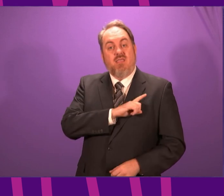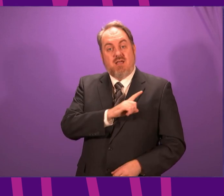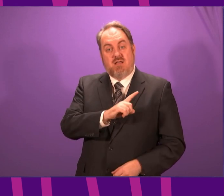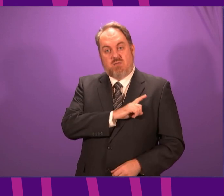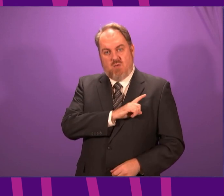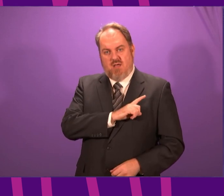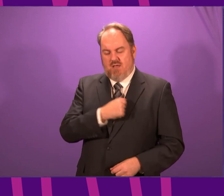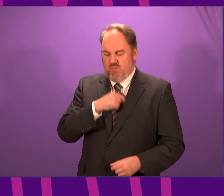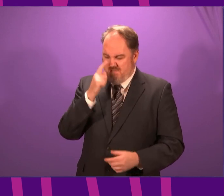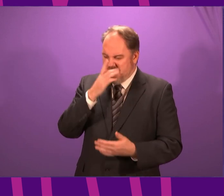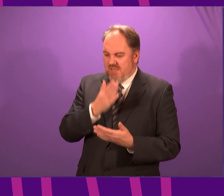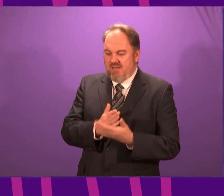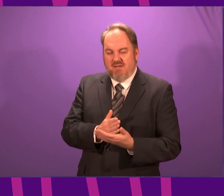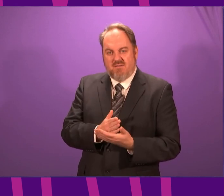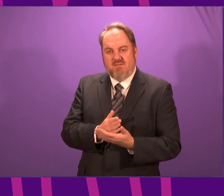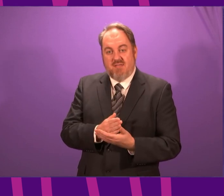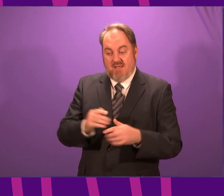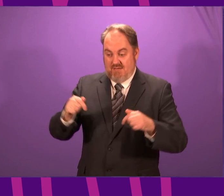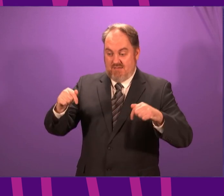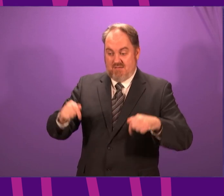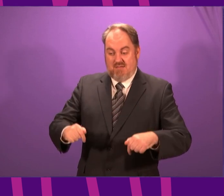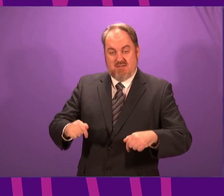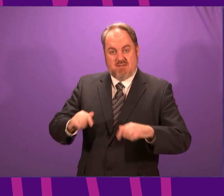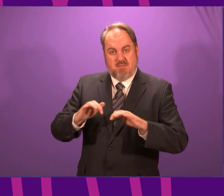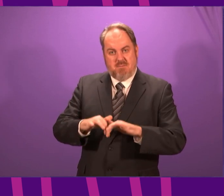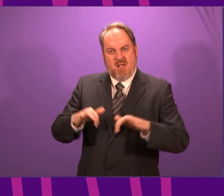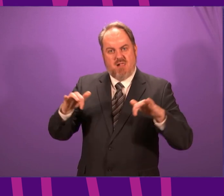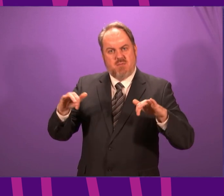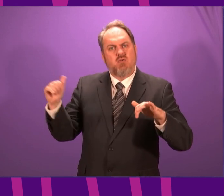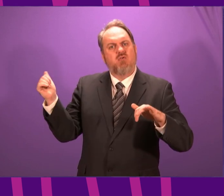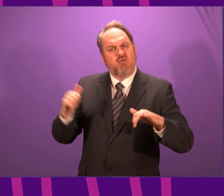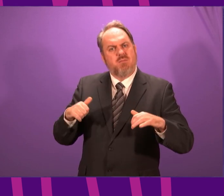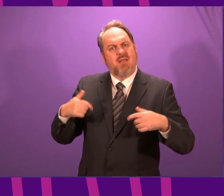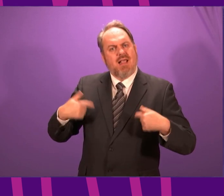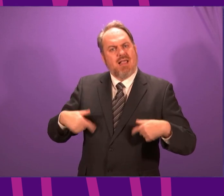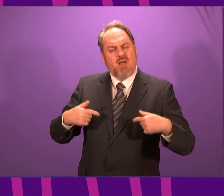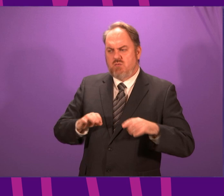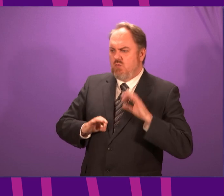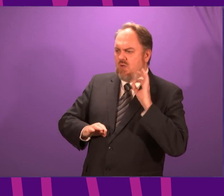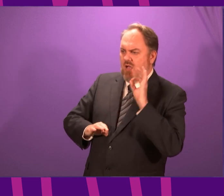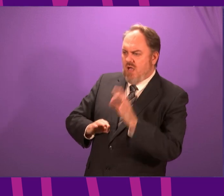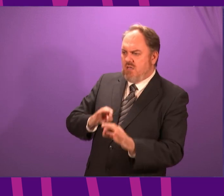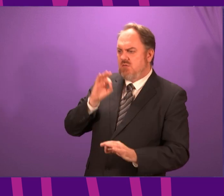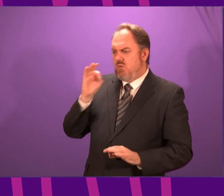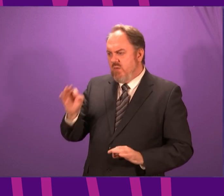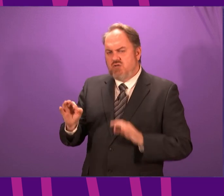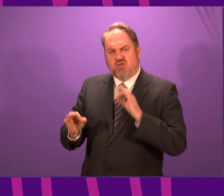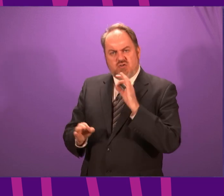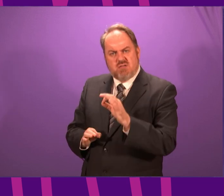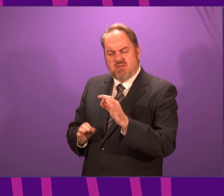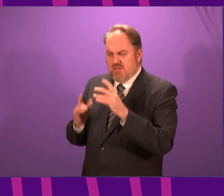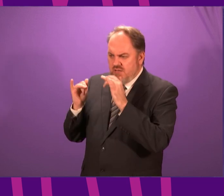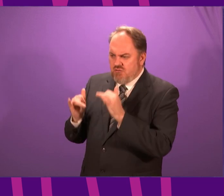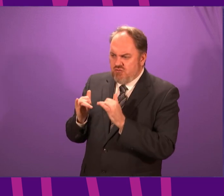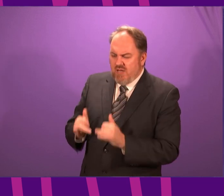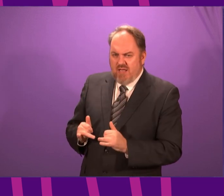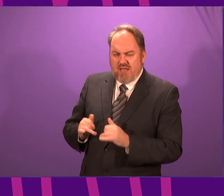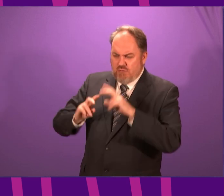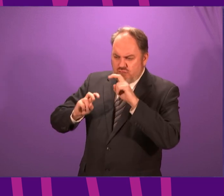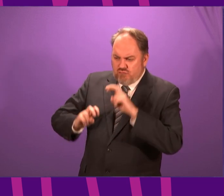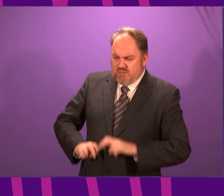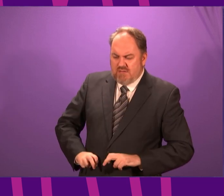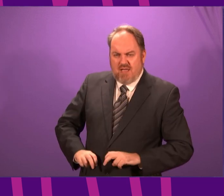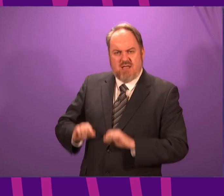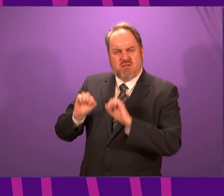view that members of this Parliament need to be able to ask questions of government ministers in this Parliament about